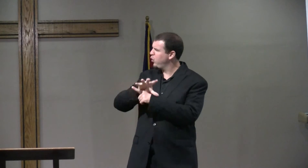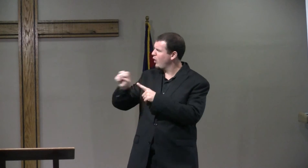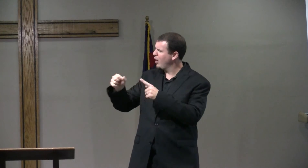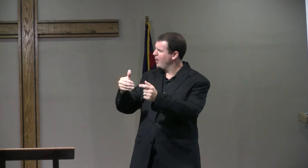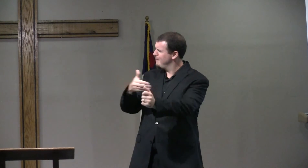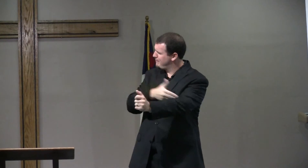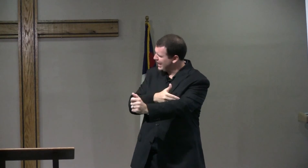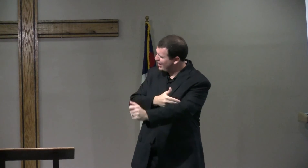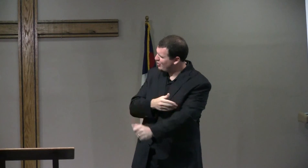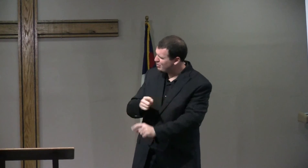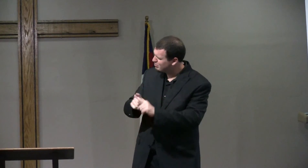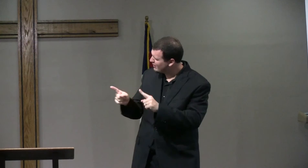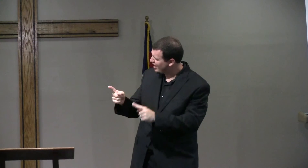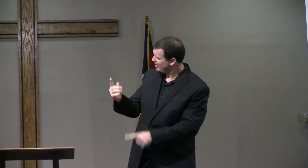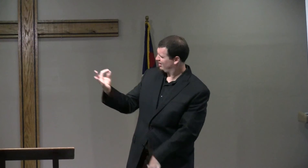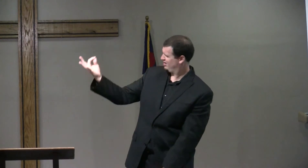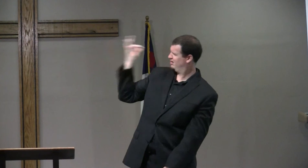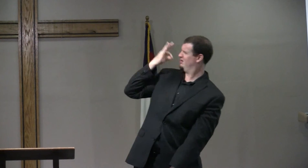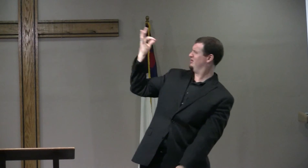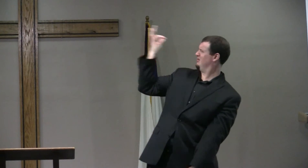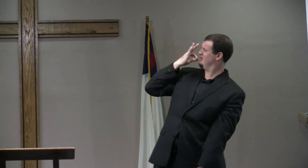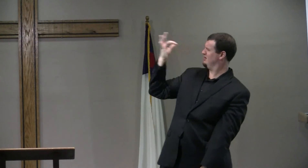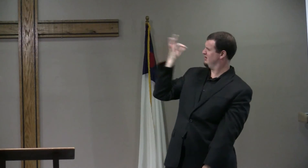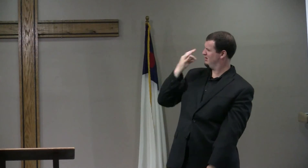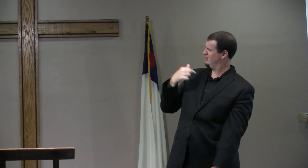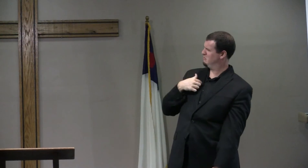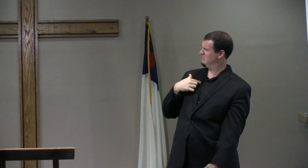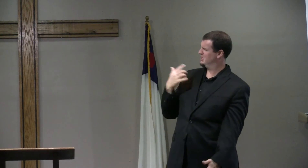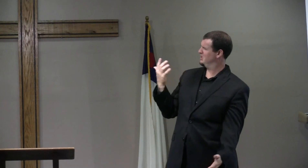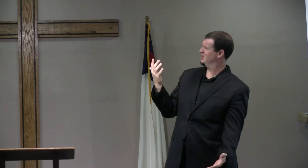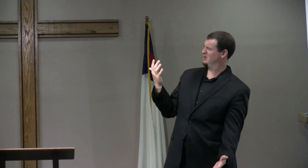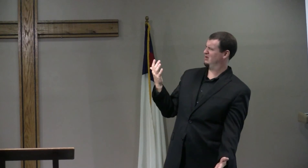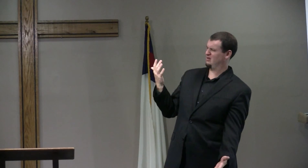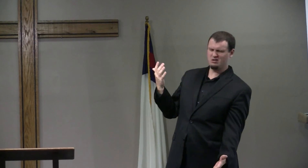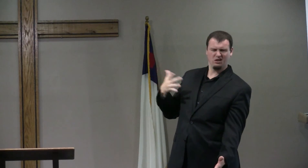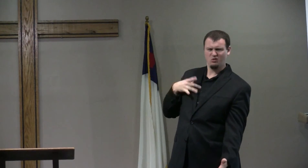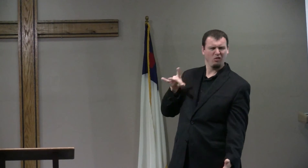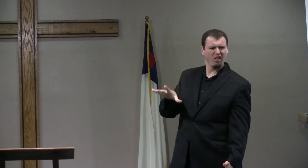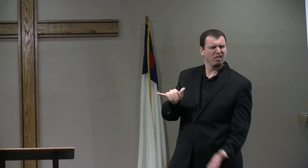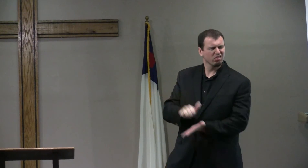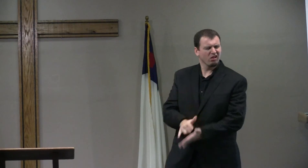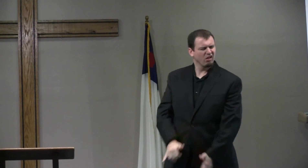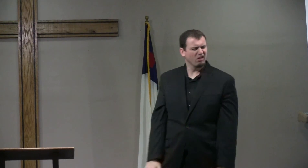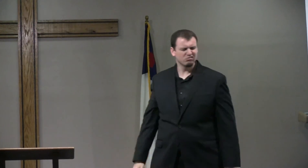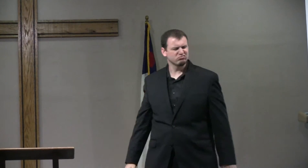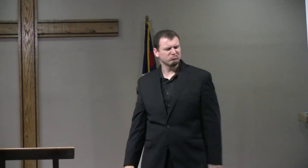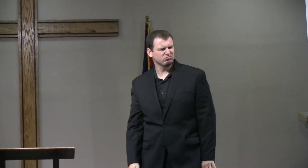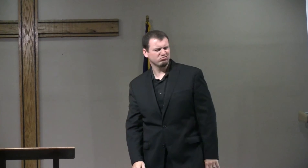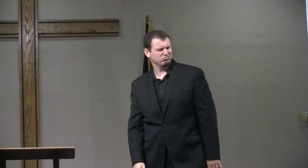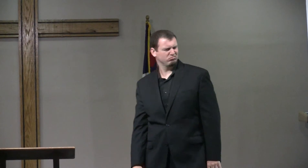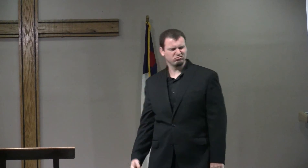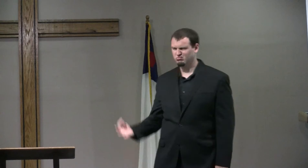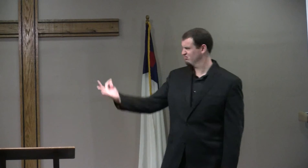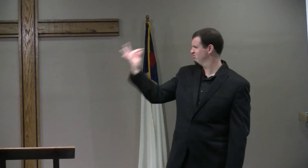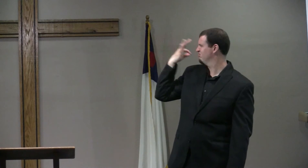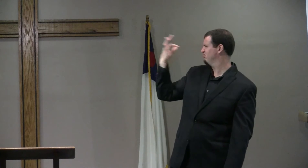Jesus? You have so much power. I just saw you do these miracles. And now you're preaching at